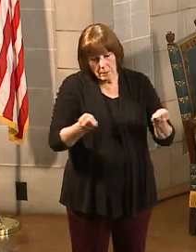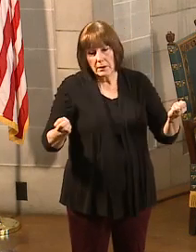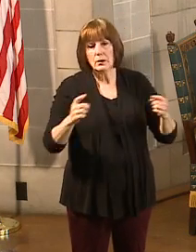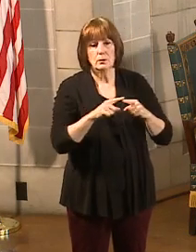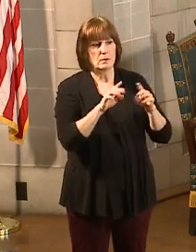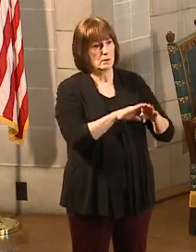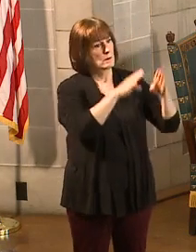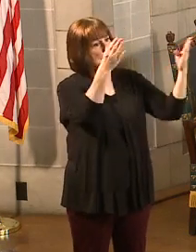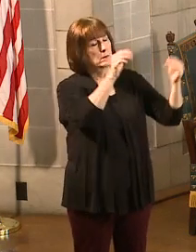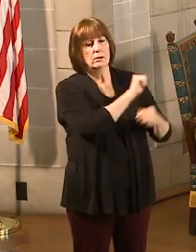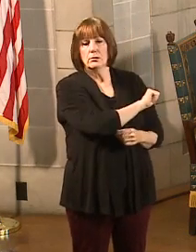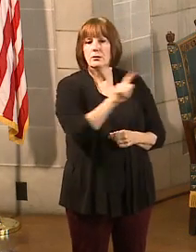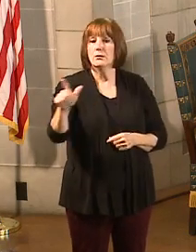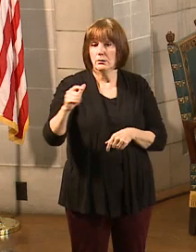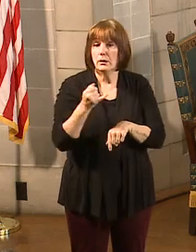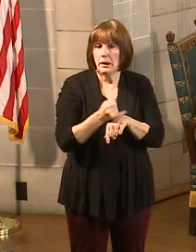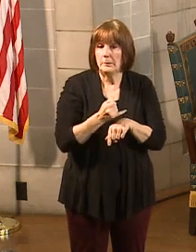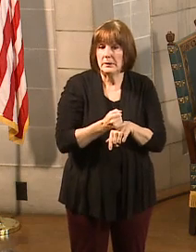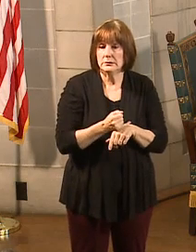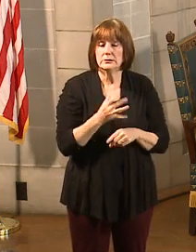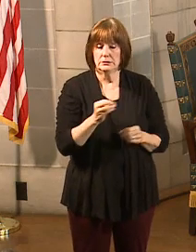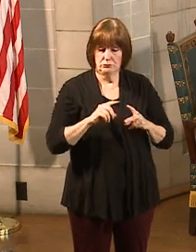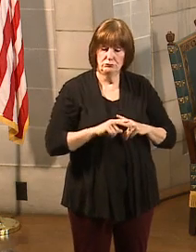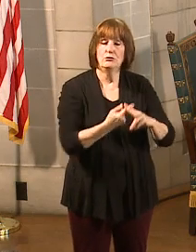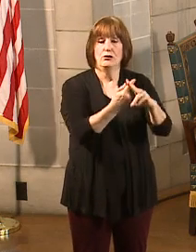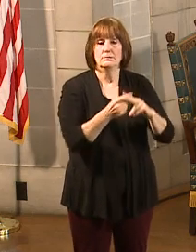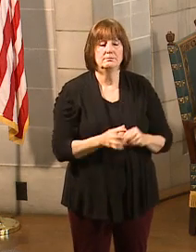to open these campuses up and get going.